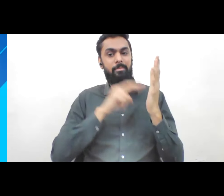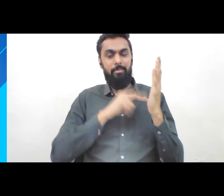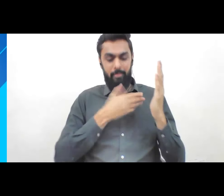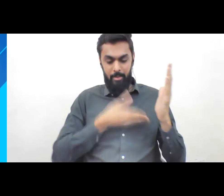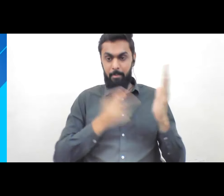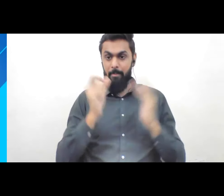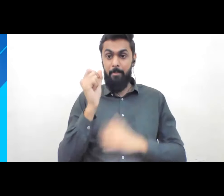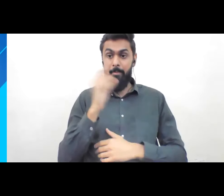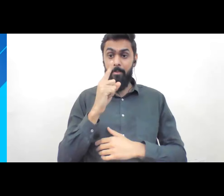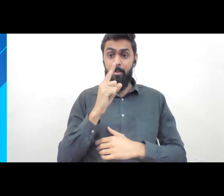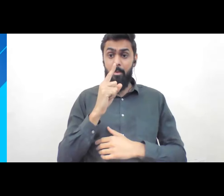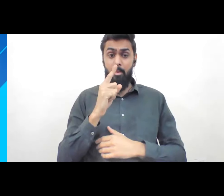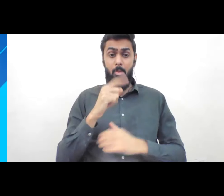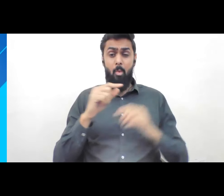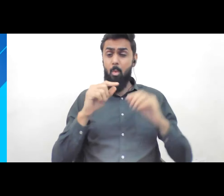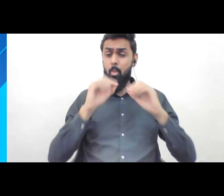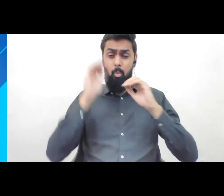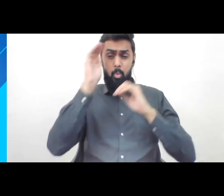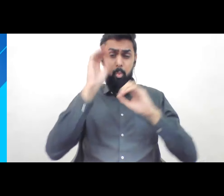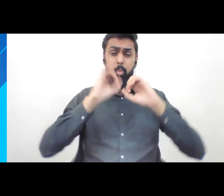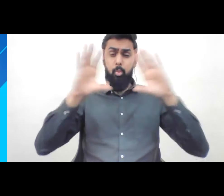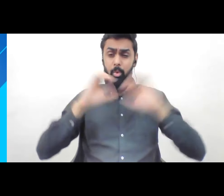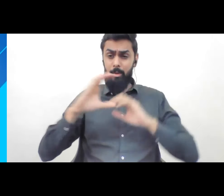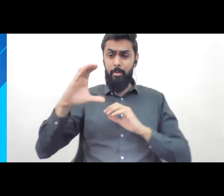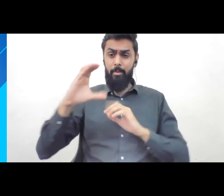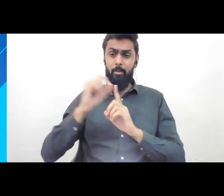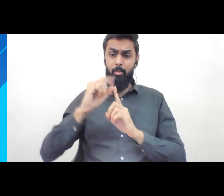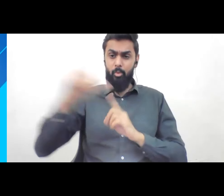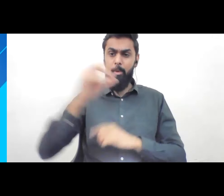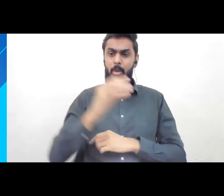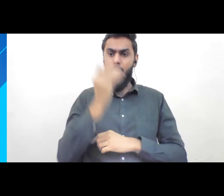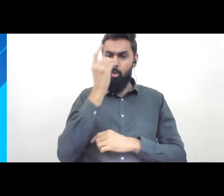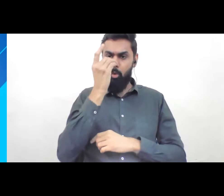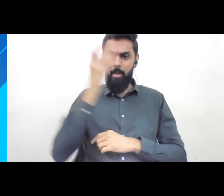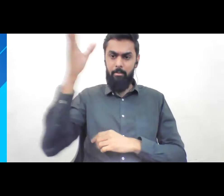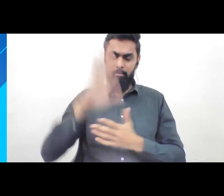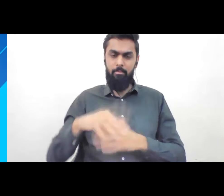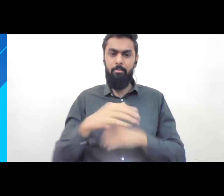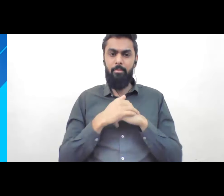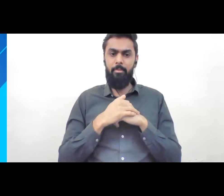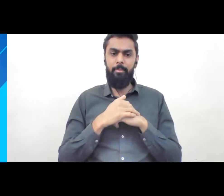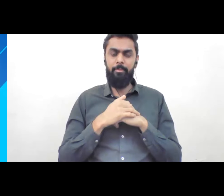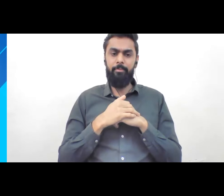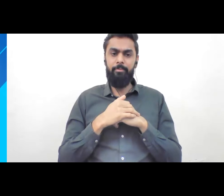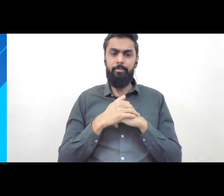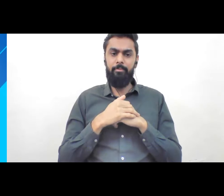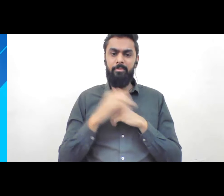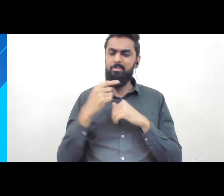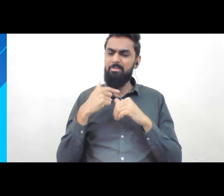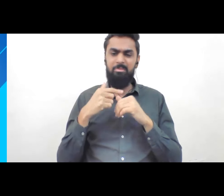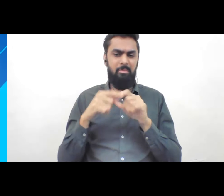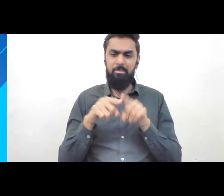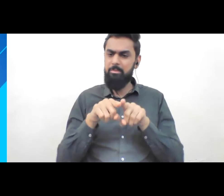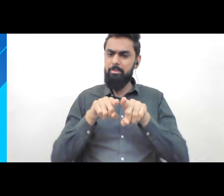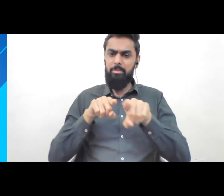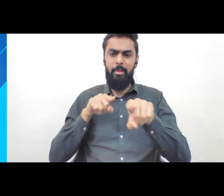there's been a lot of headlines and the COP is happening in Dubai right now. I think we are very far off